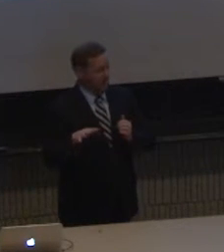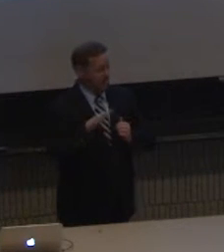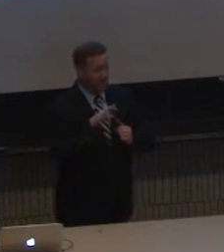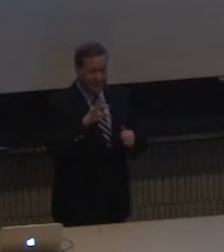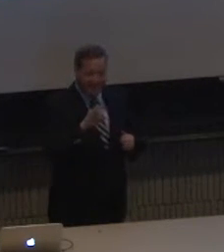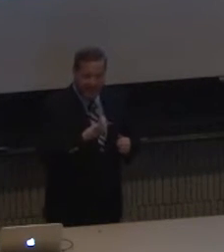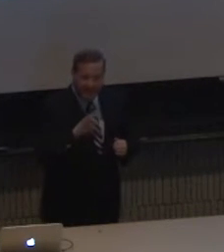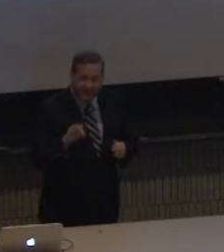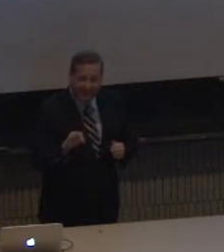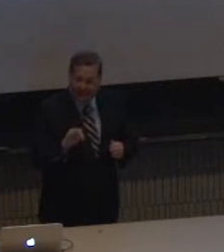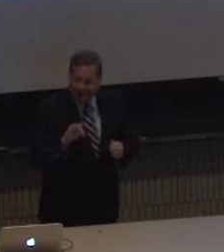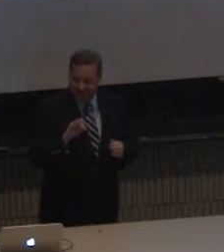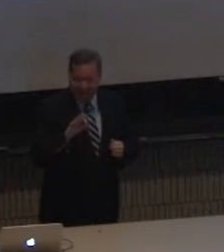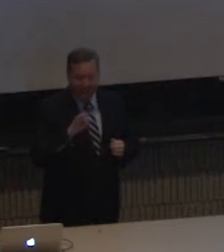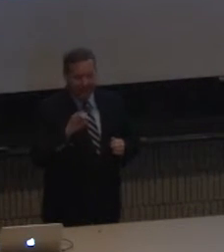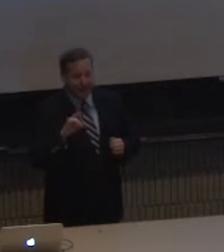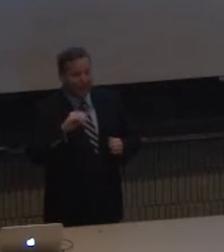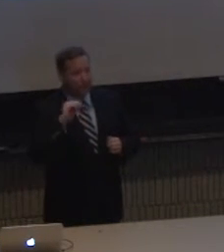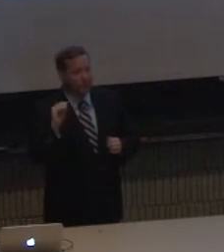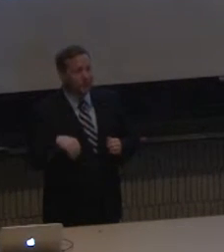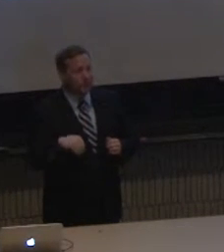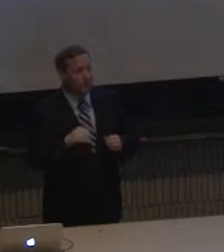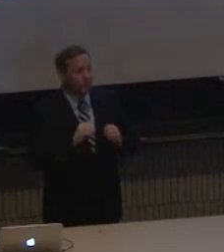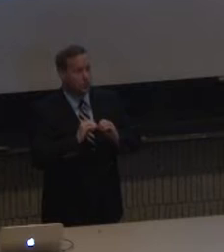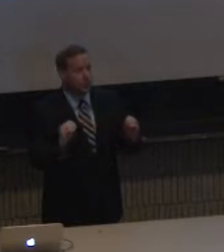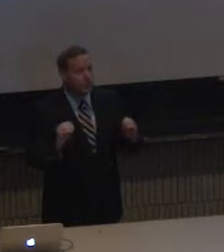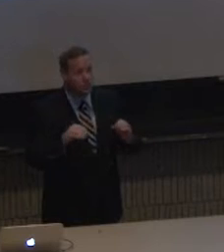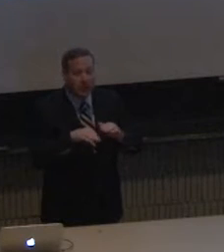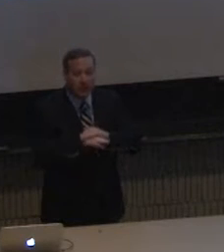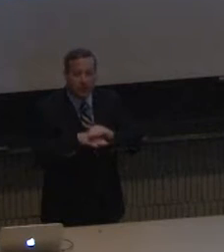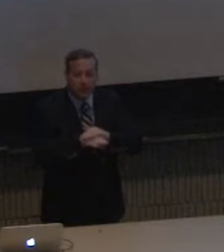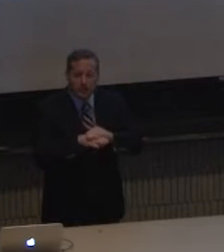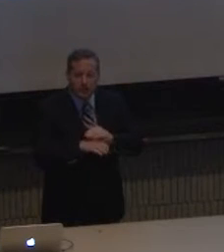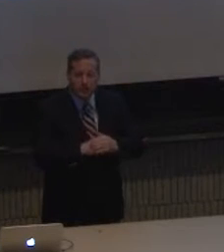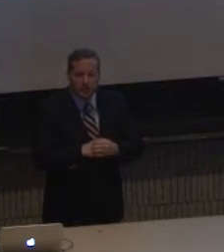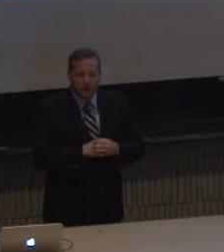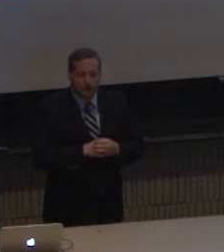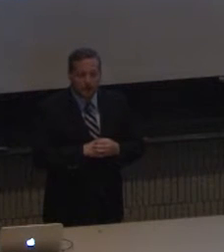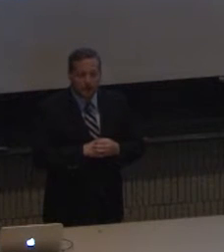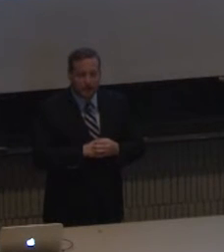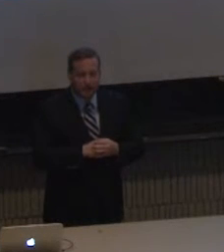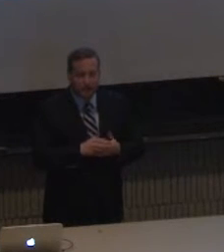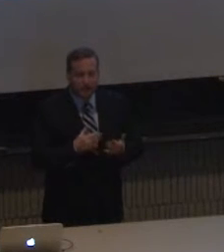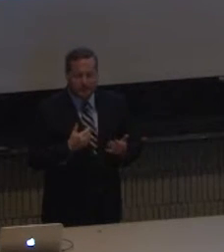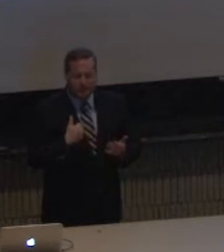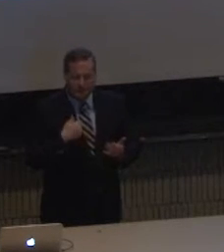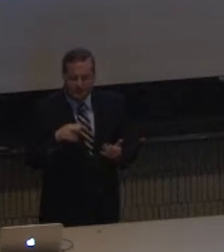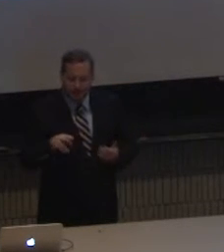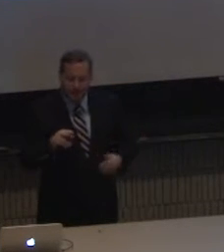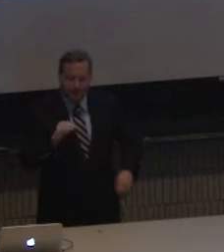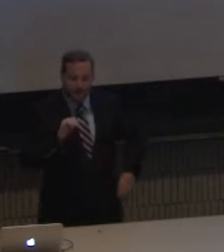mean, I think probably we're talking 1 or 2%. So